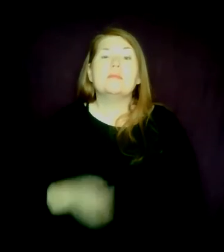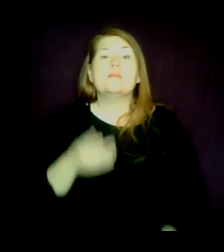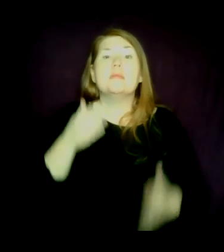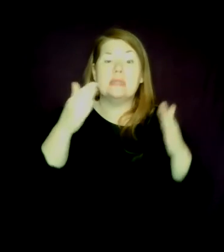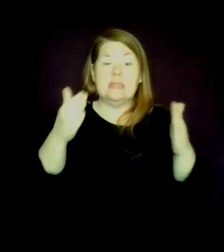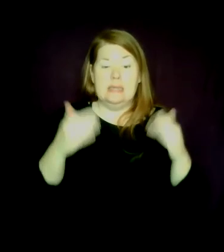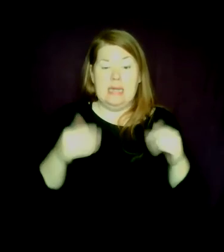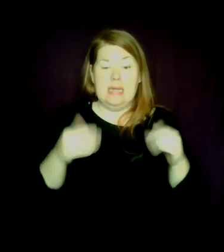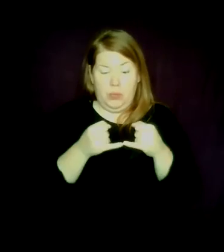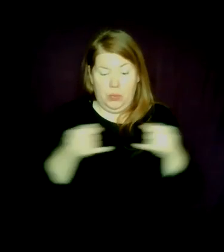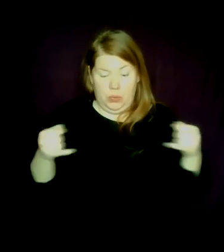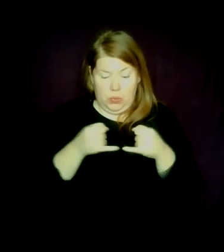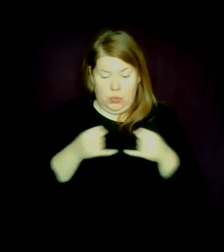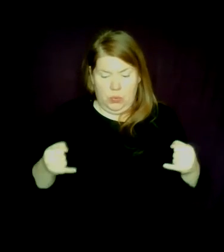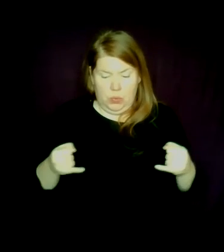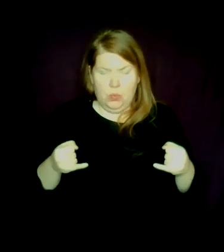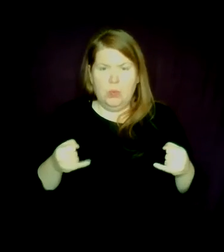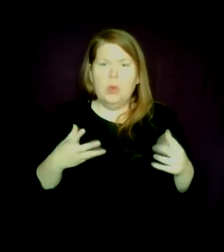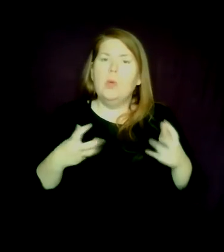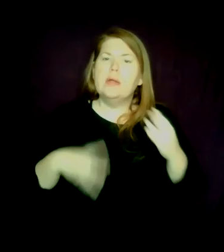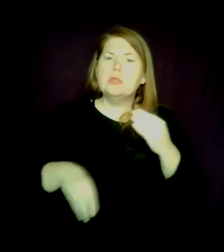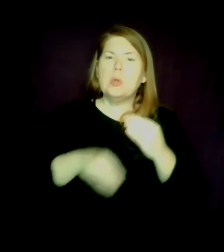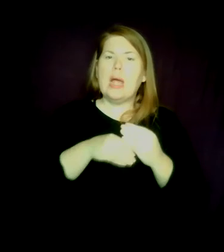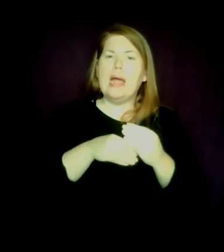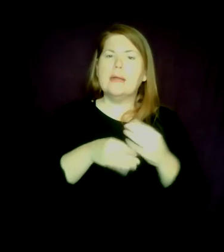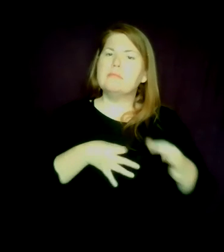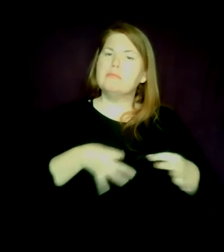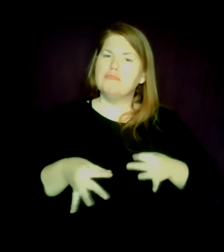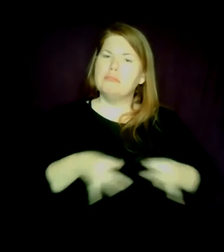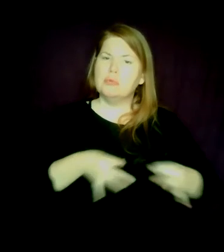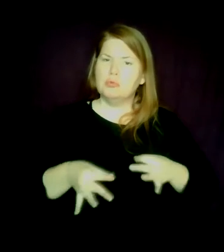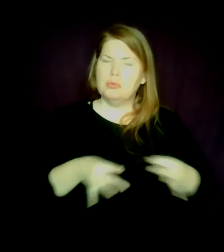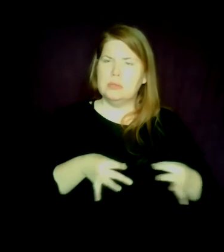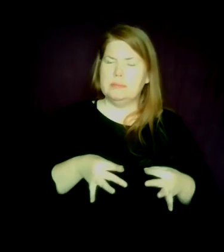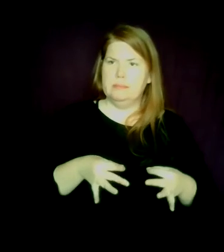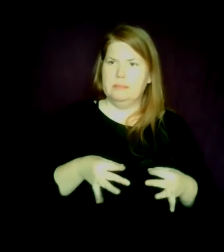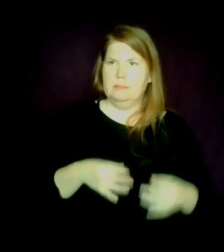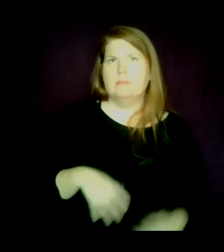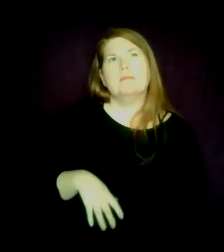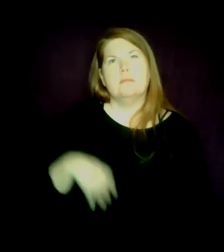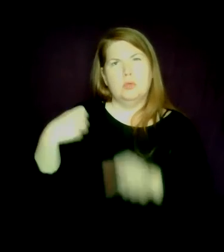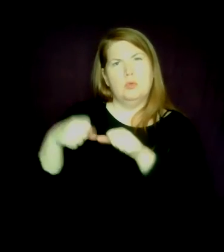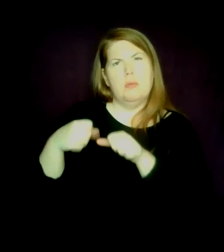does in the story. So what does Shauna do in the story? Shauna